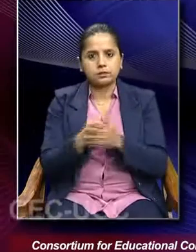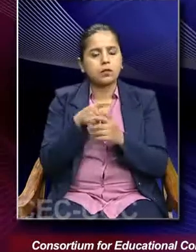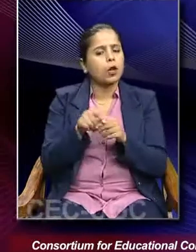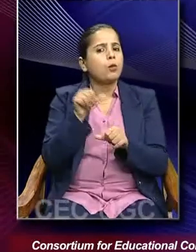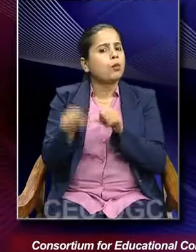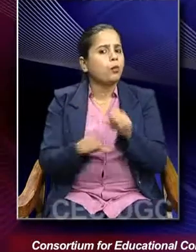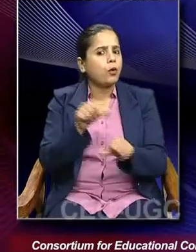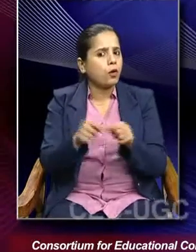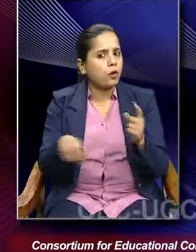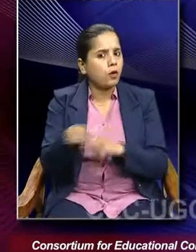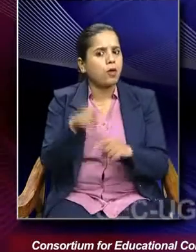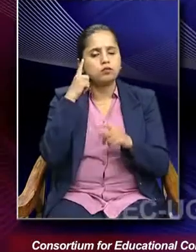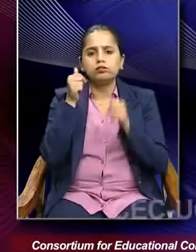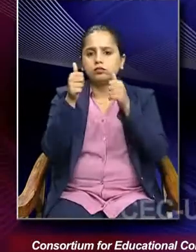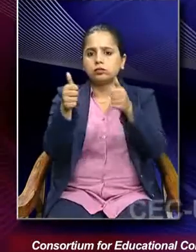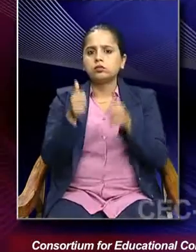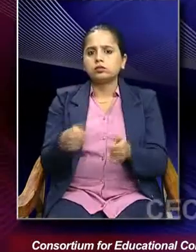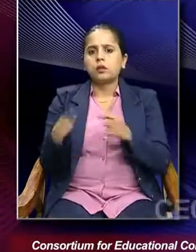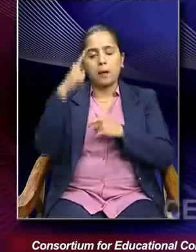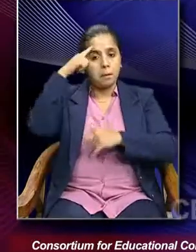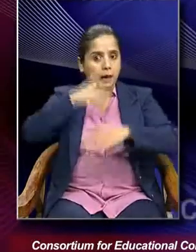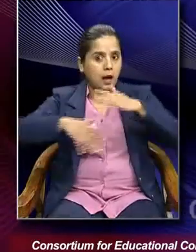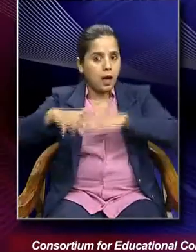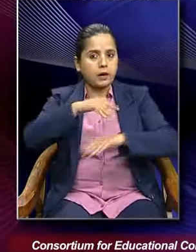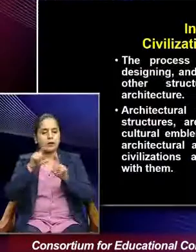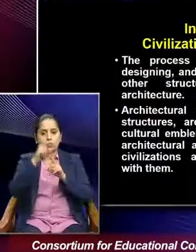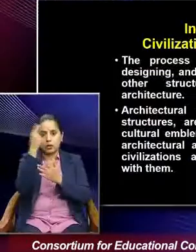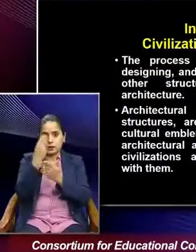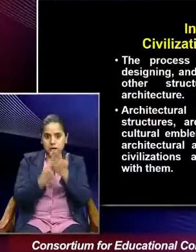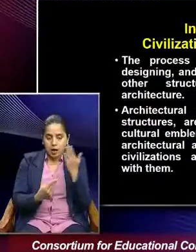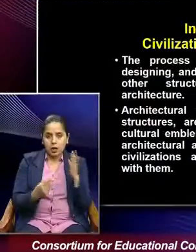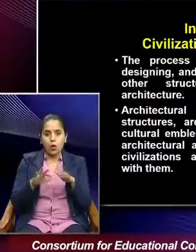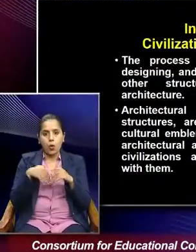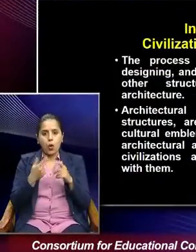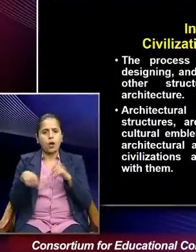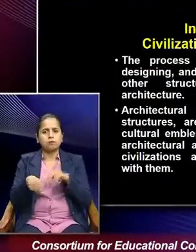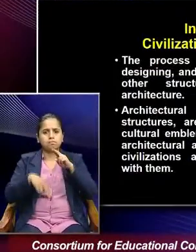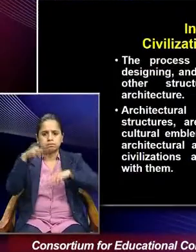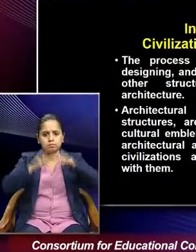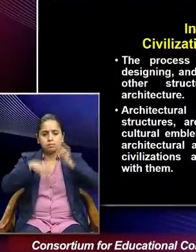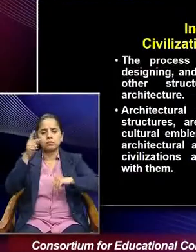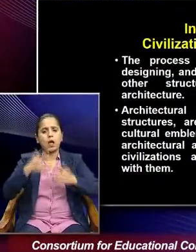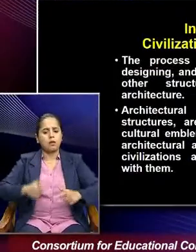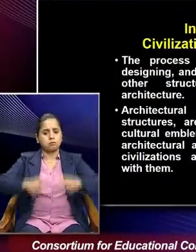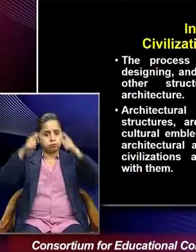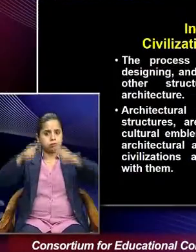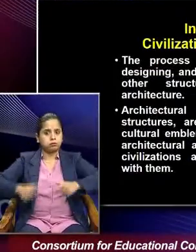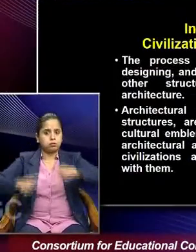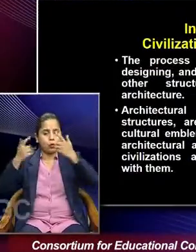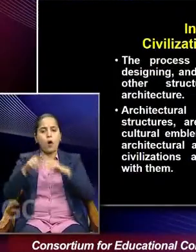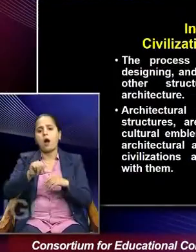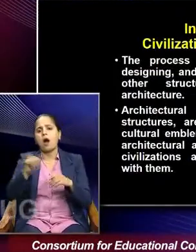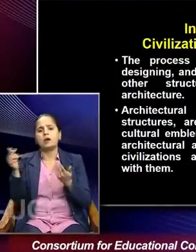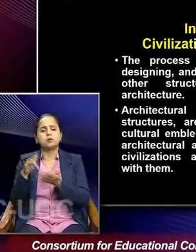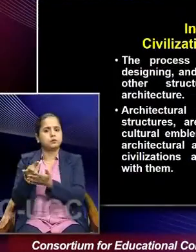process and result of planning, designing and constructing buildings or other